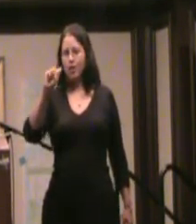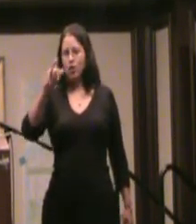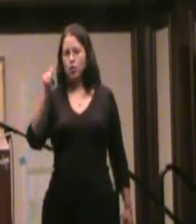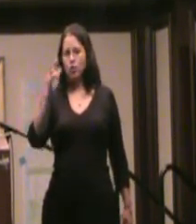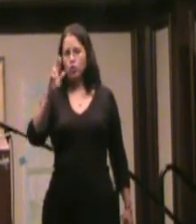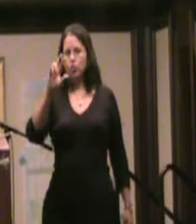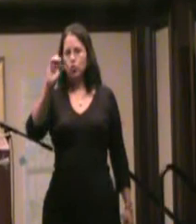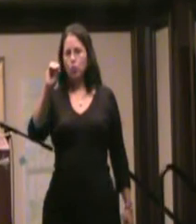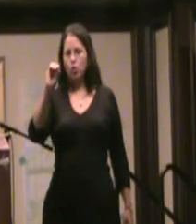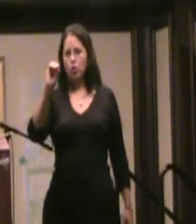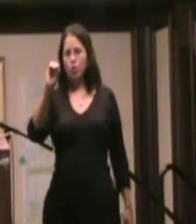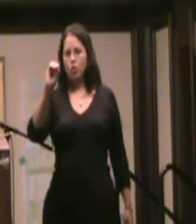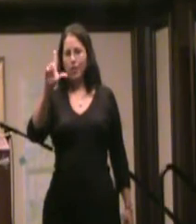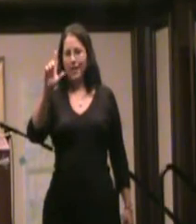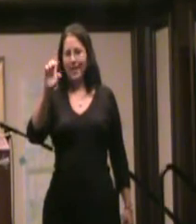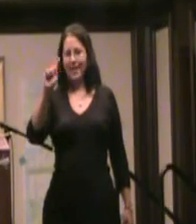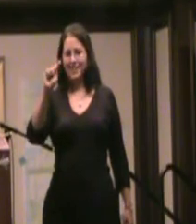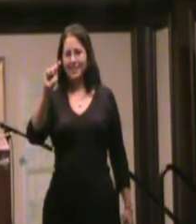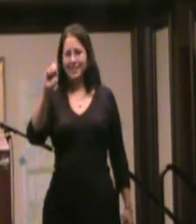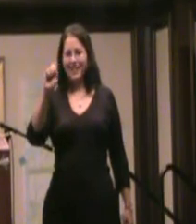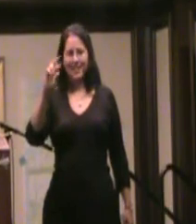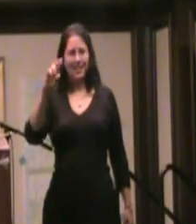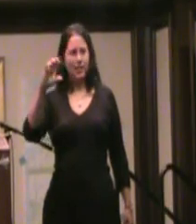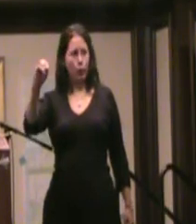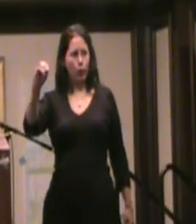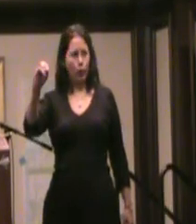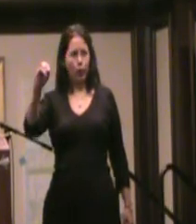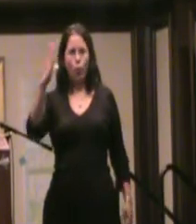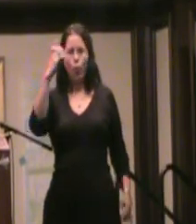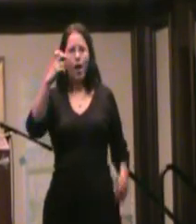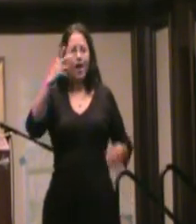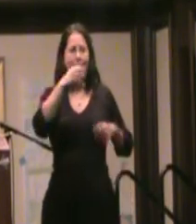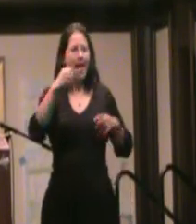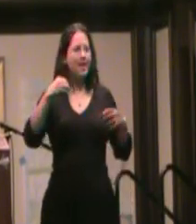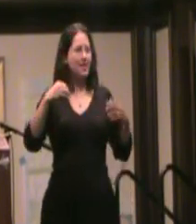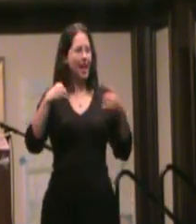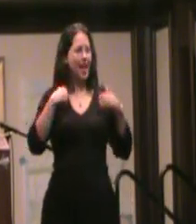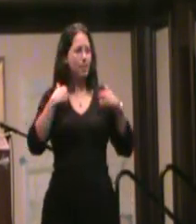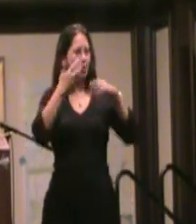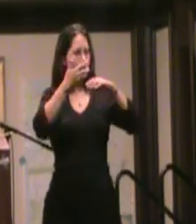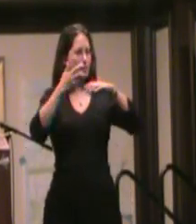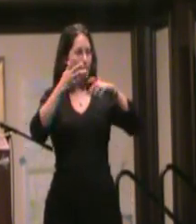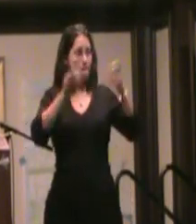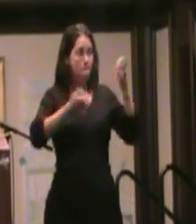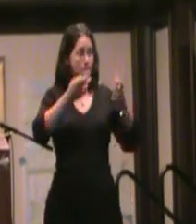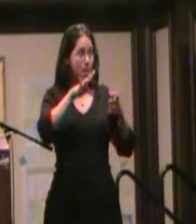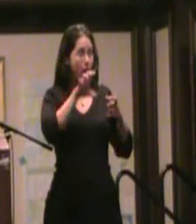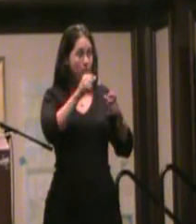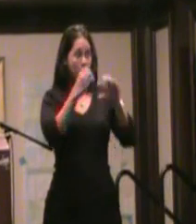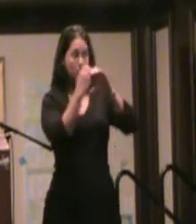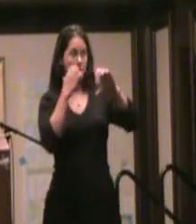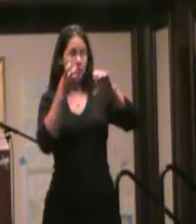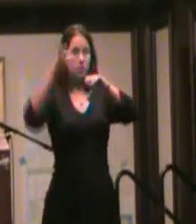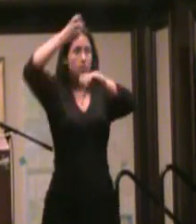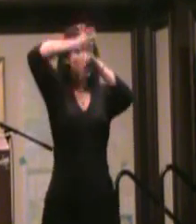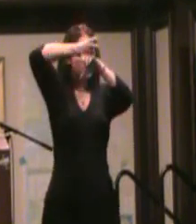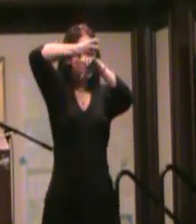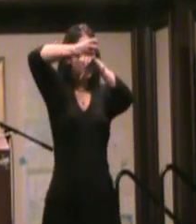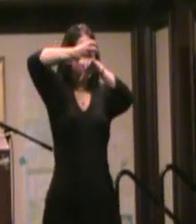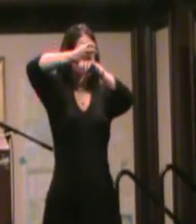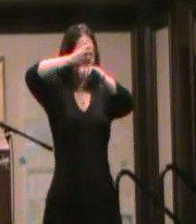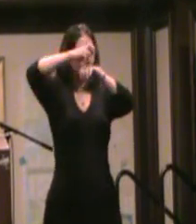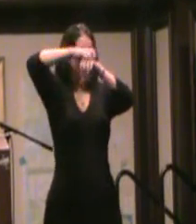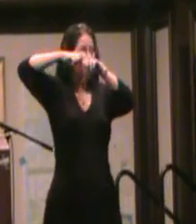Because the animals are stacked on top of the bus. And guajolote is a turkey